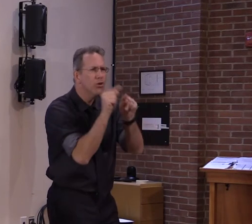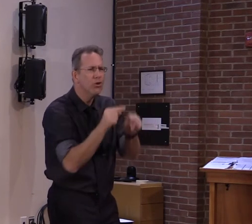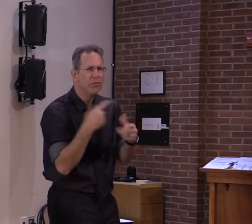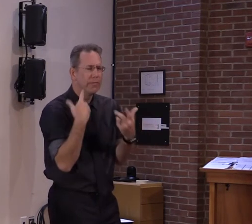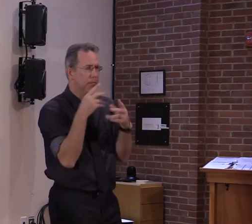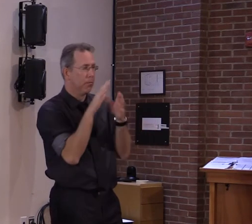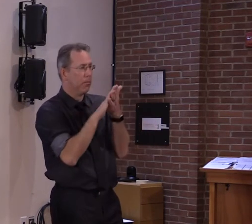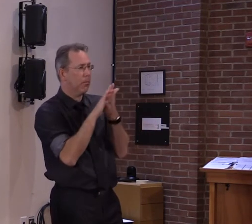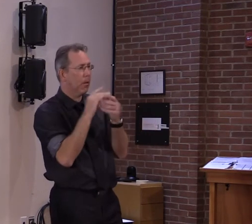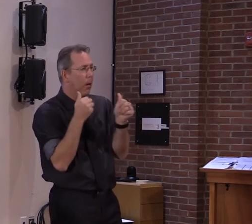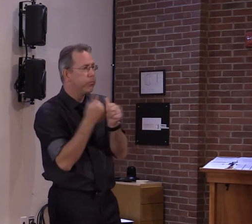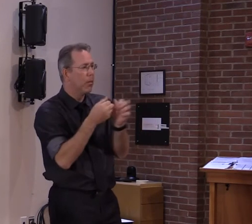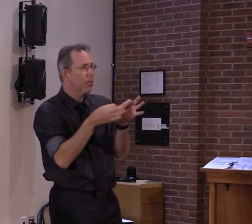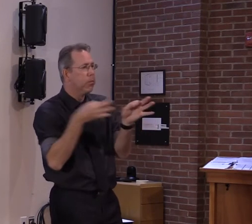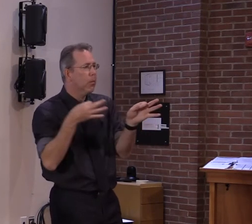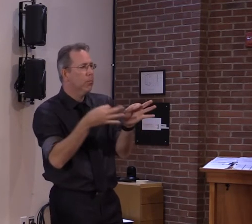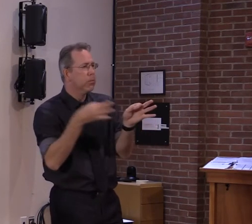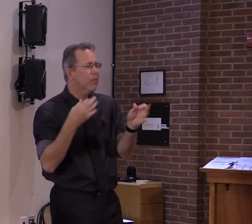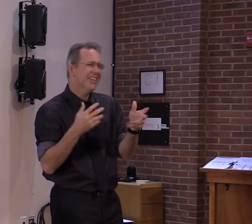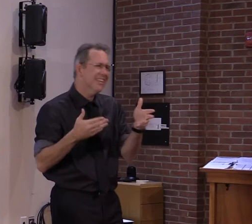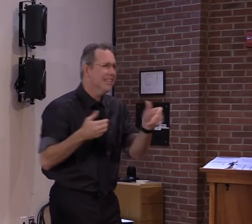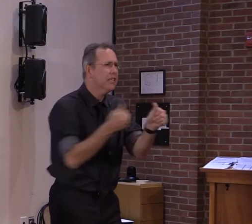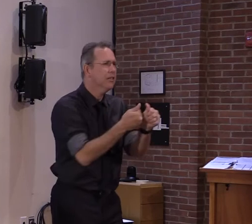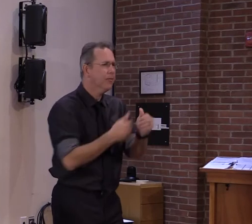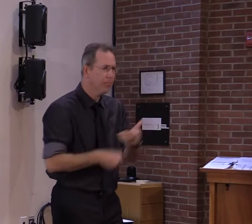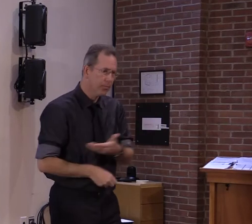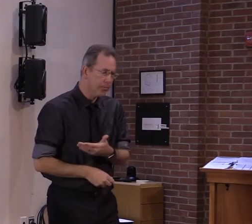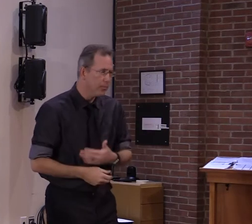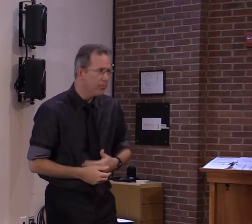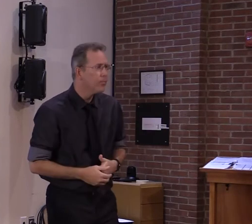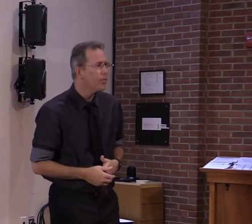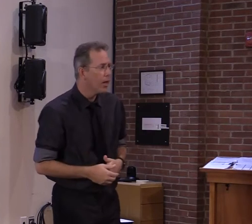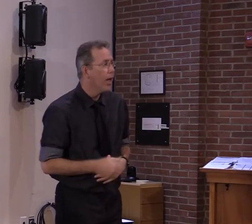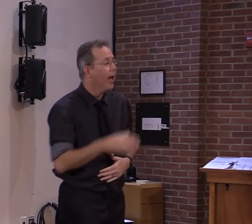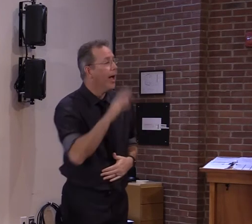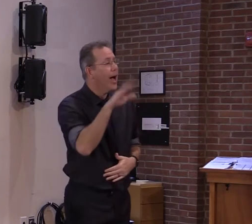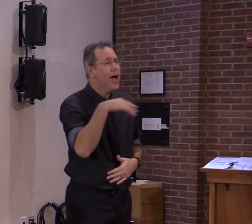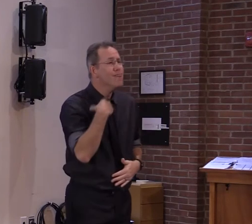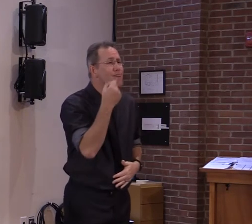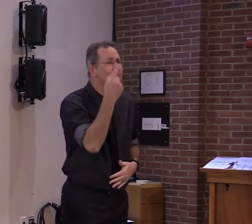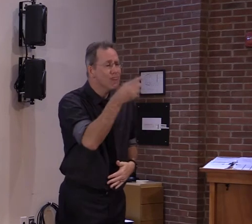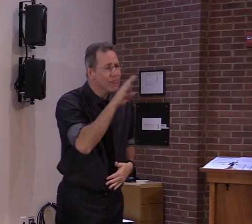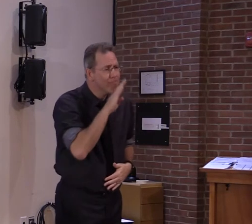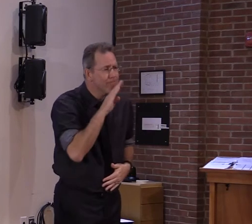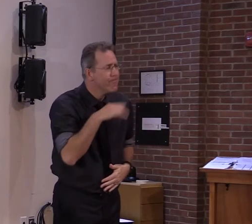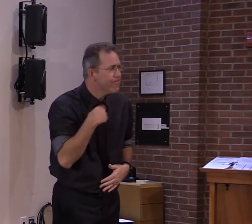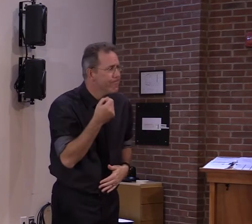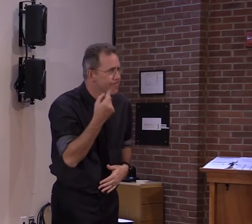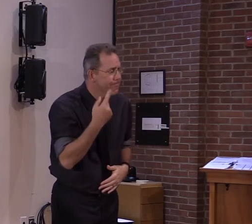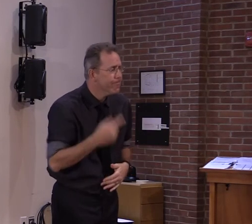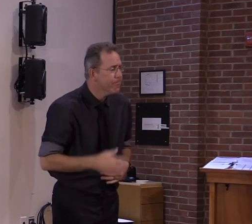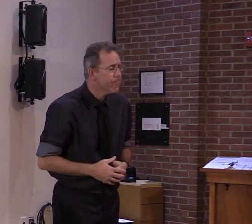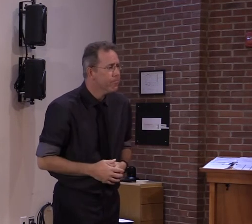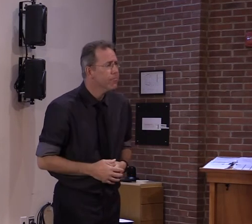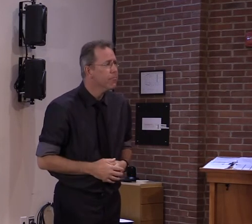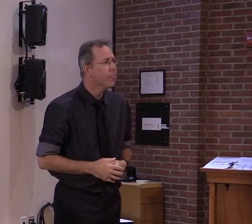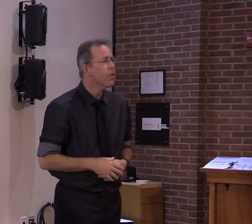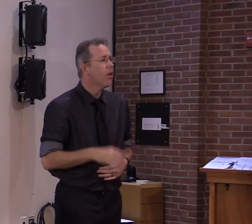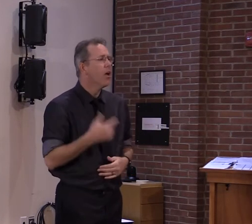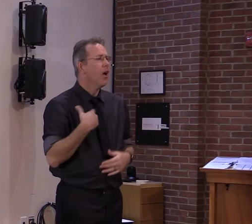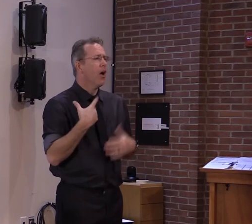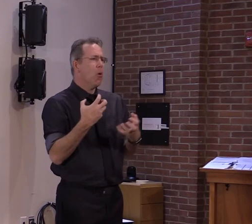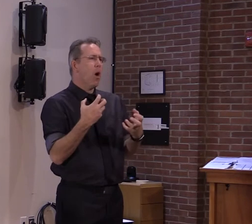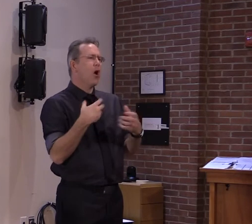is done in a way that it gives the information in a more, I would say, productive way. So